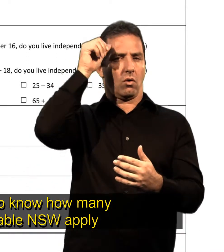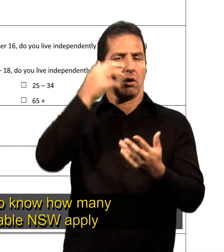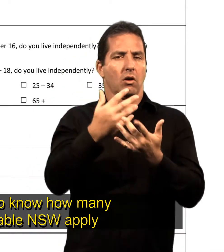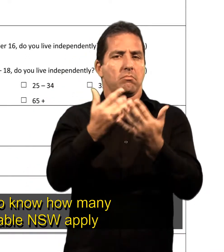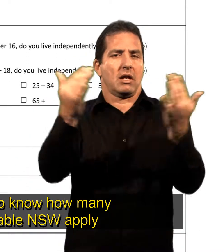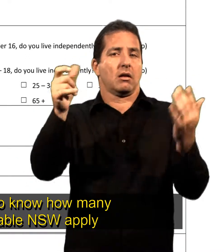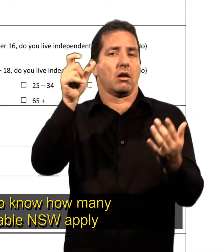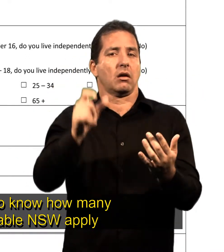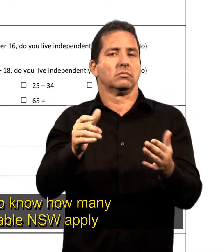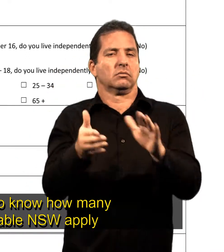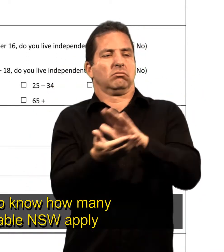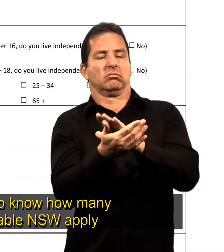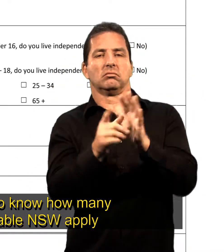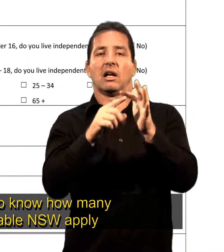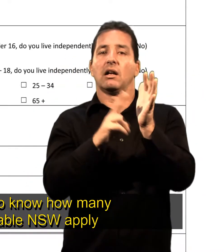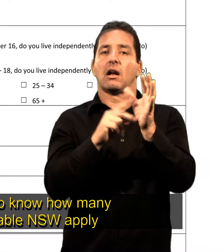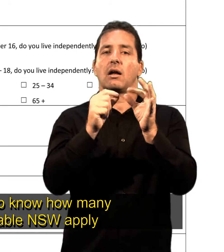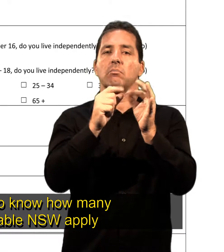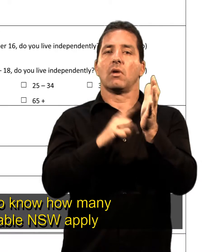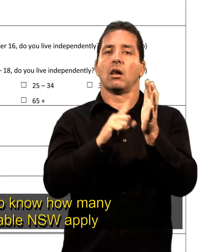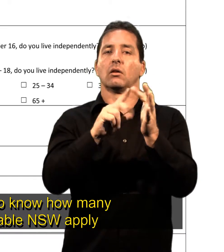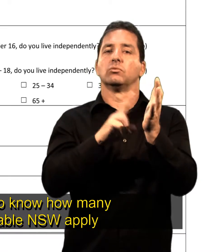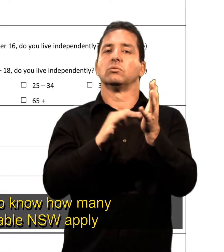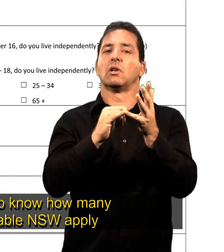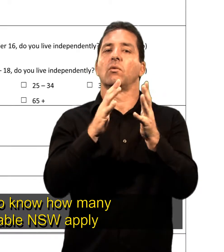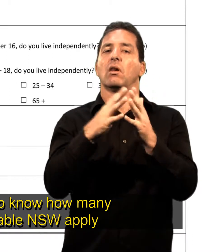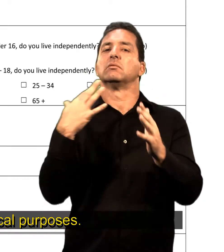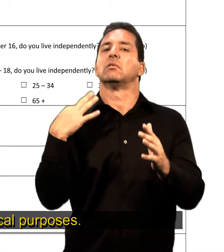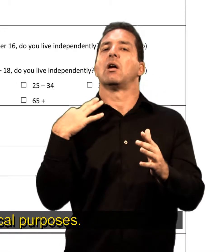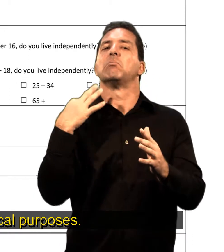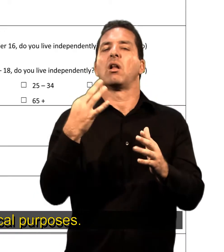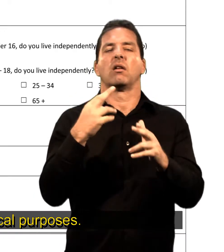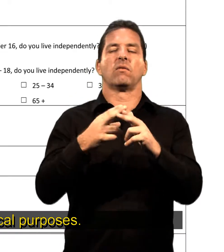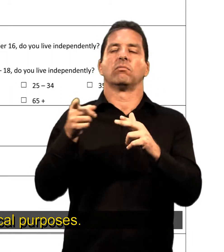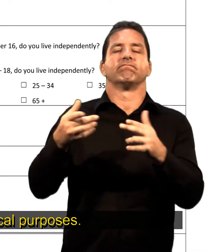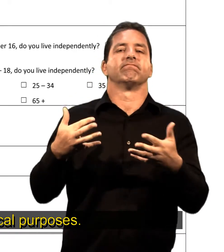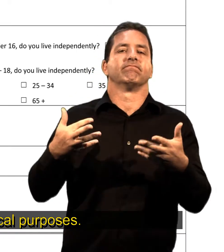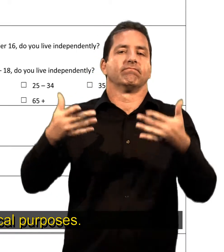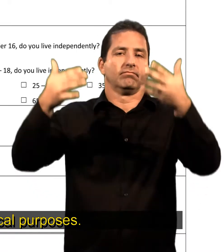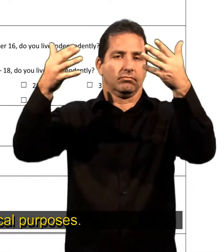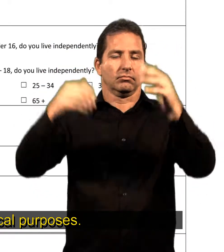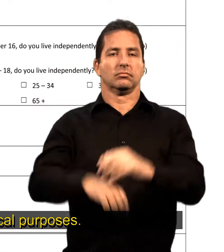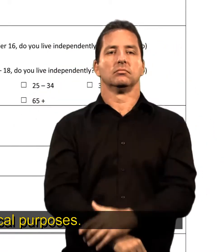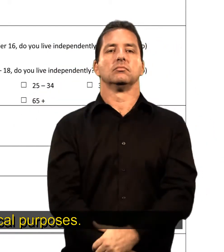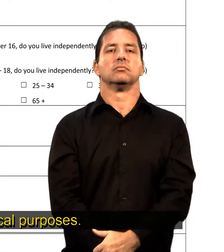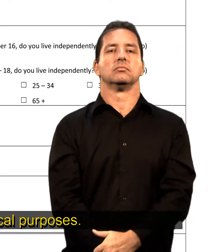We just need to know how many clients of Enable New South Wales apply for statistical